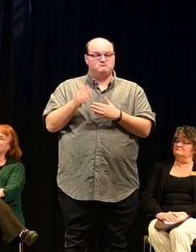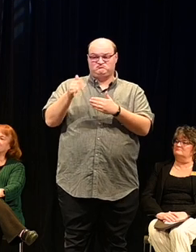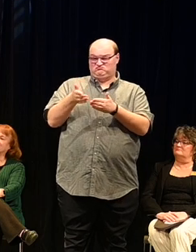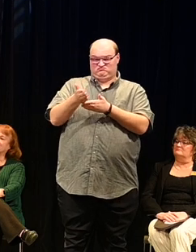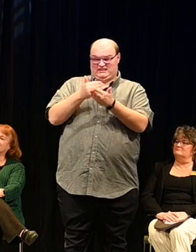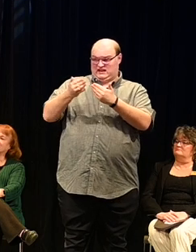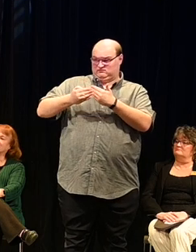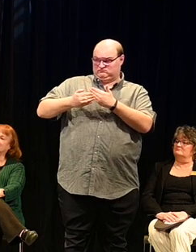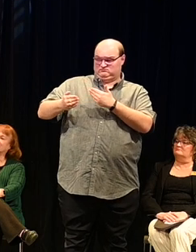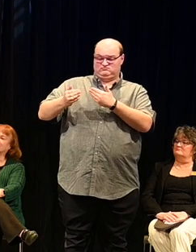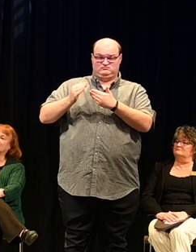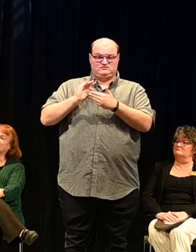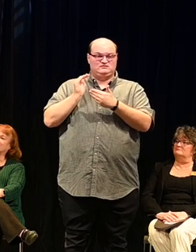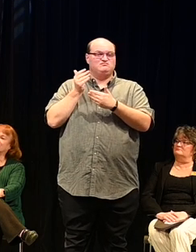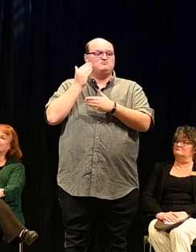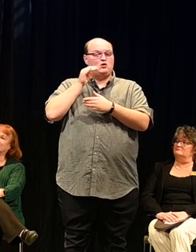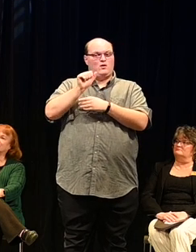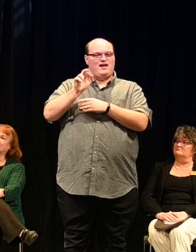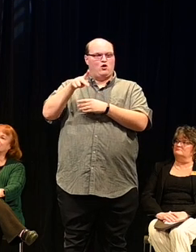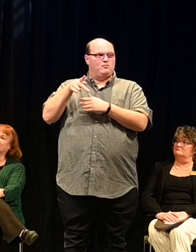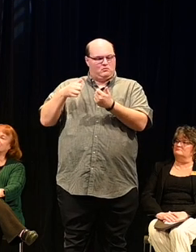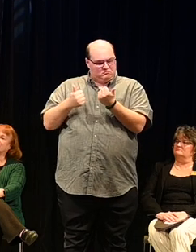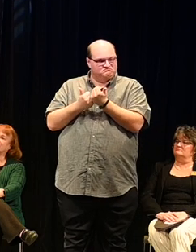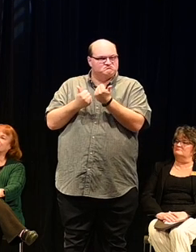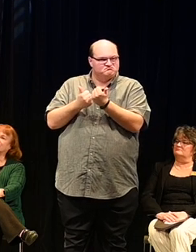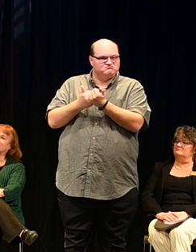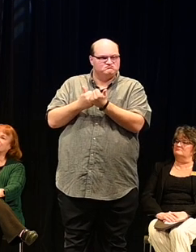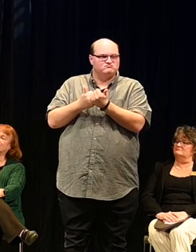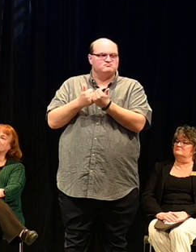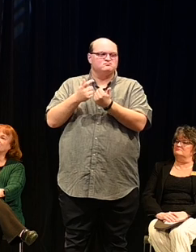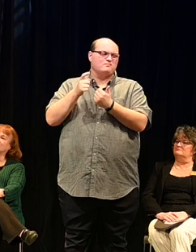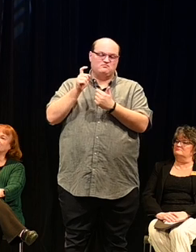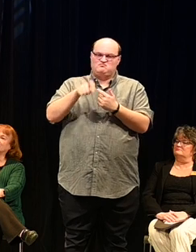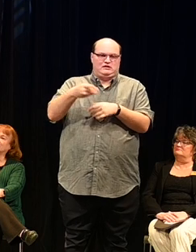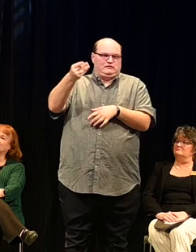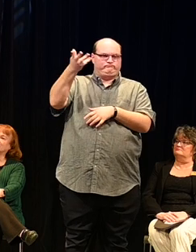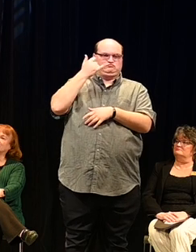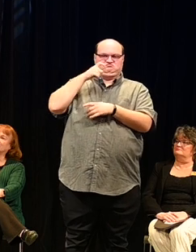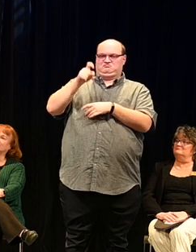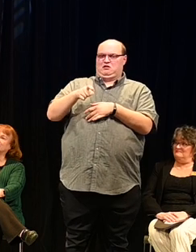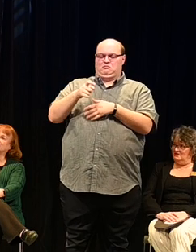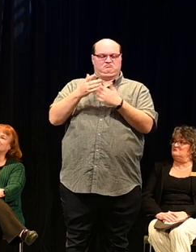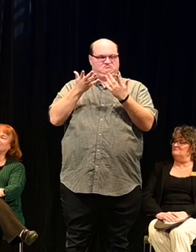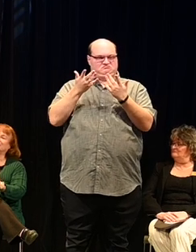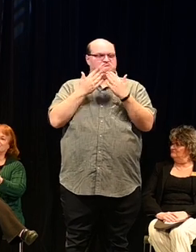phase of Age Friendly, just know that AARP has your back. All you have to do is say the word. Thank you.